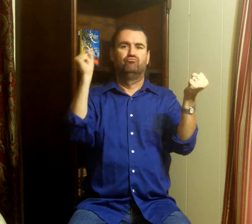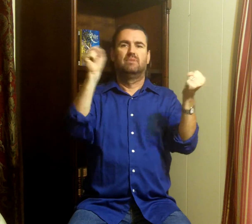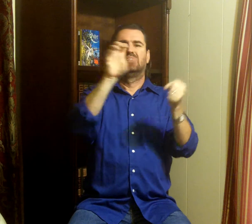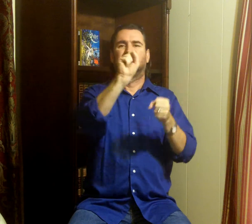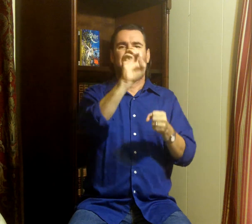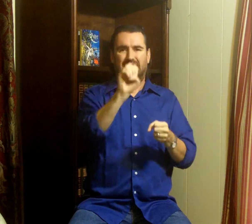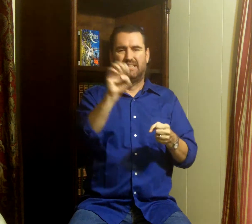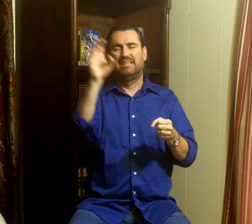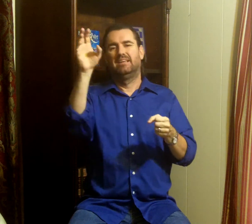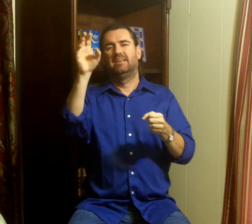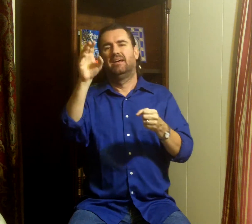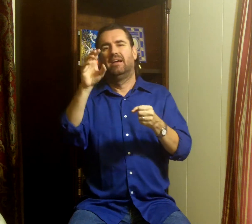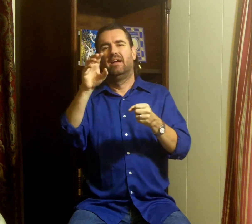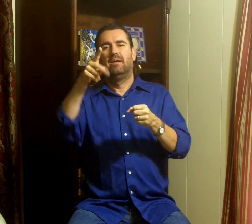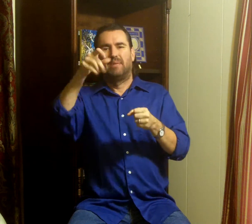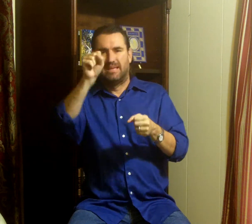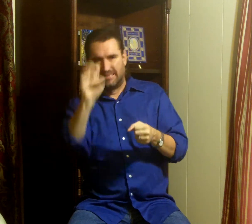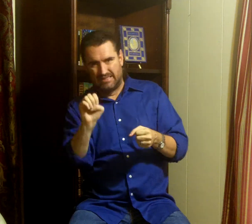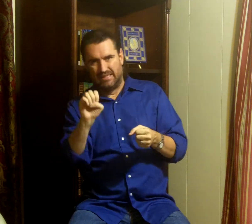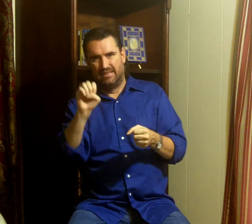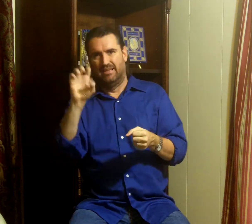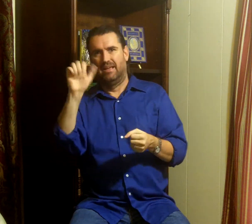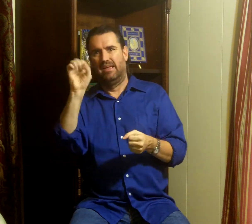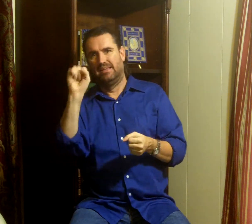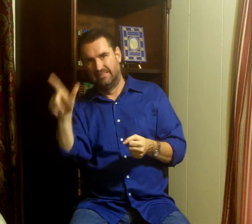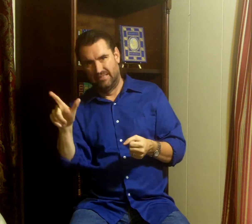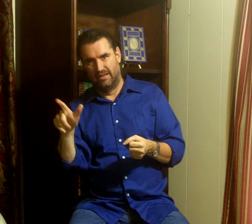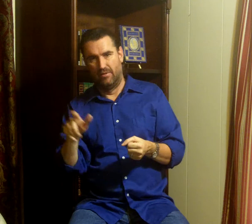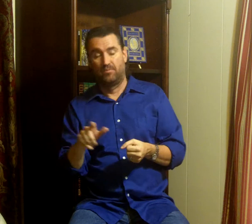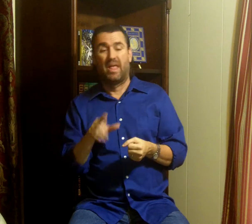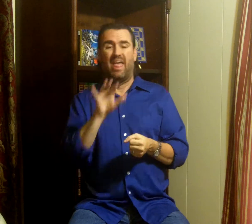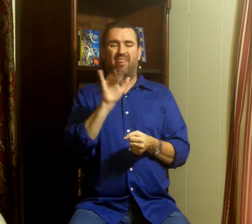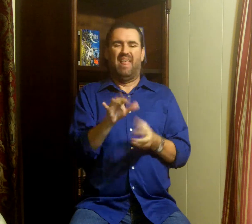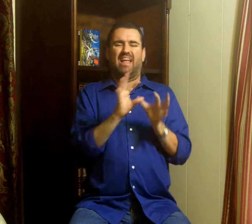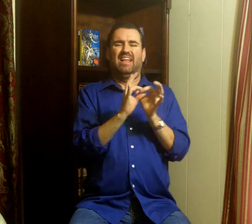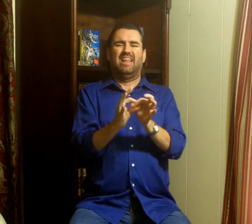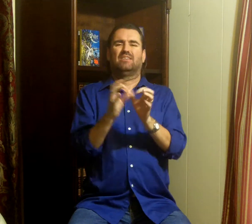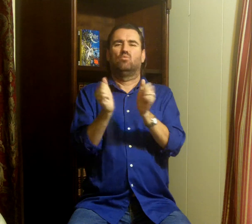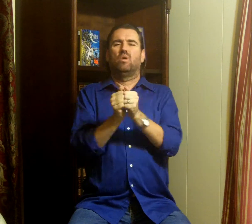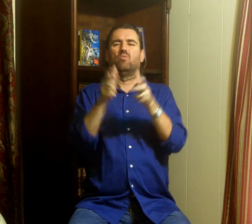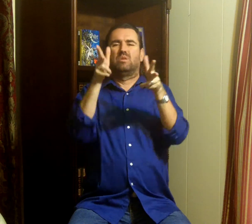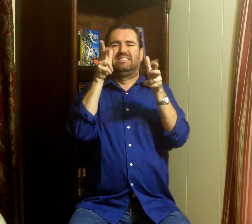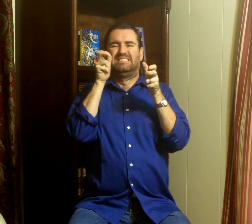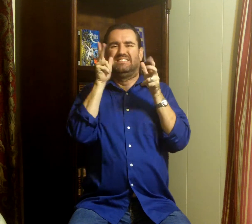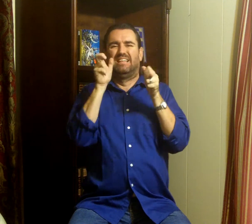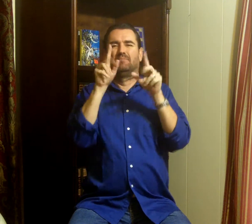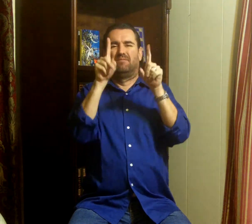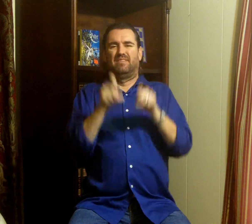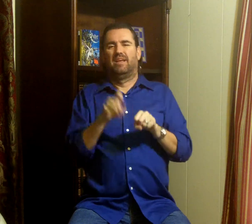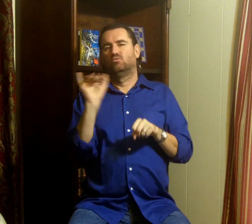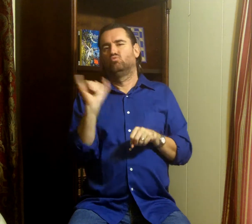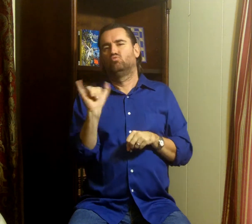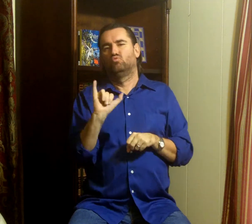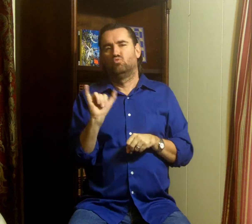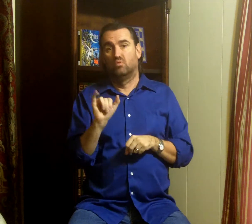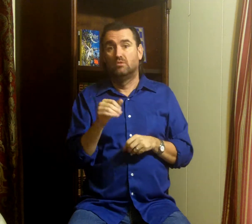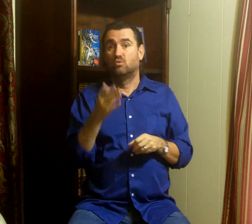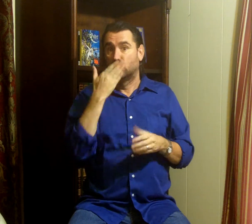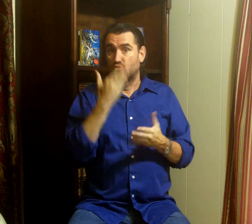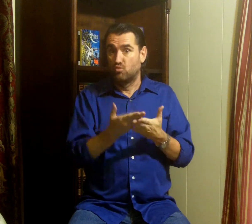side of the test. So it's a good idea if you actually know what your signing style is. If you have no idea,